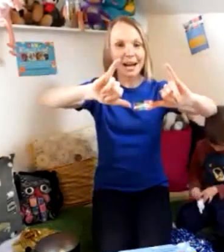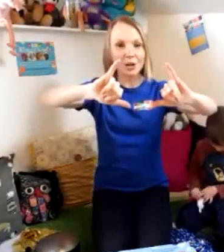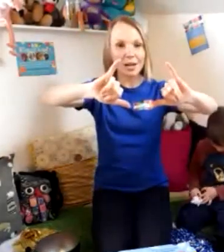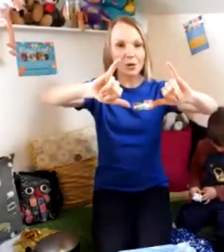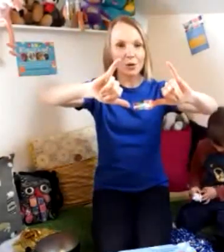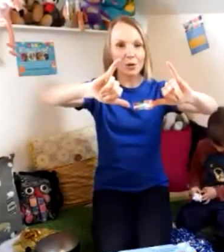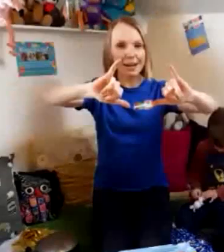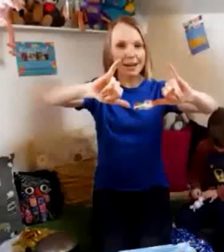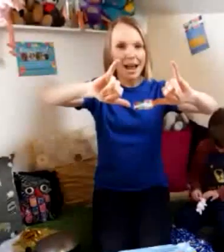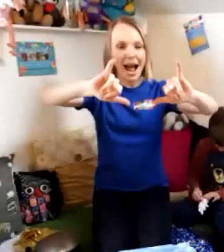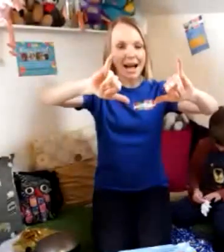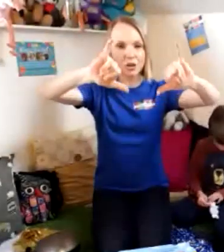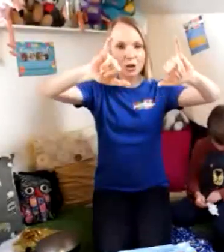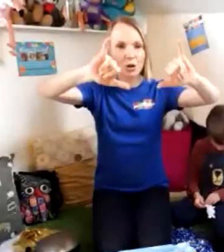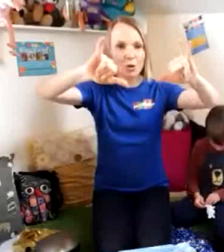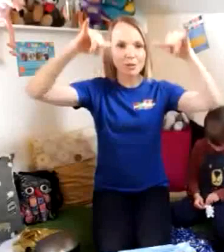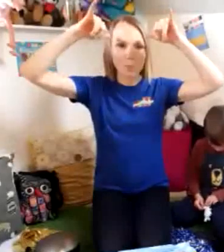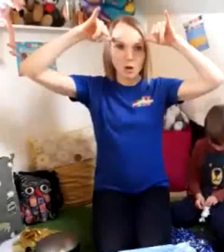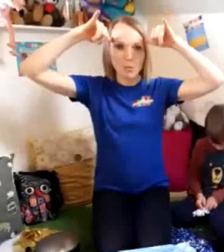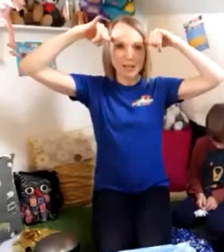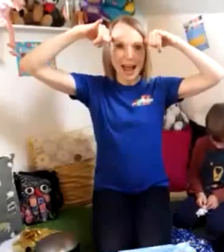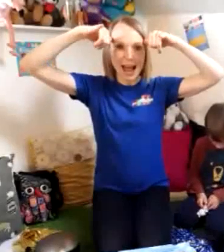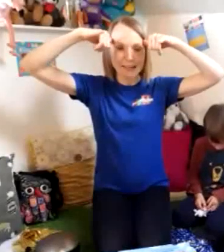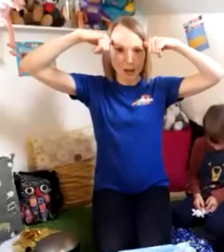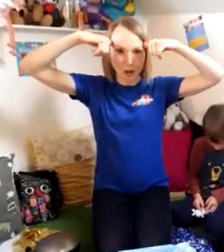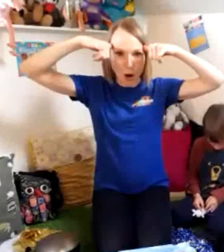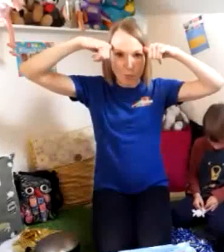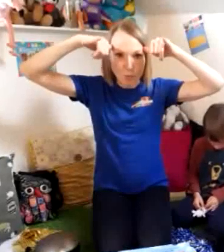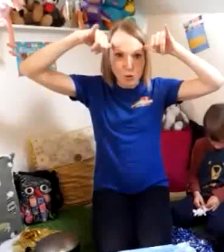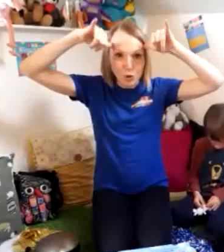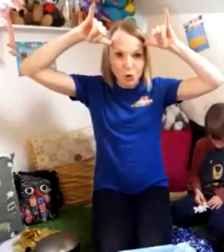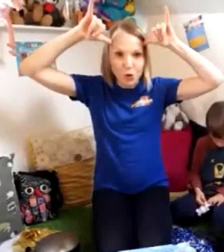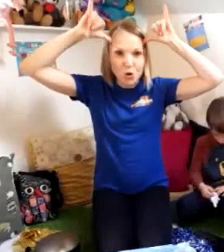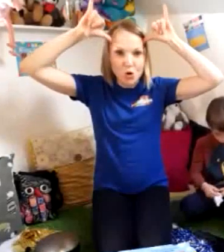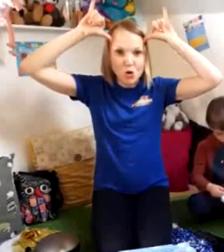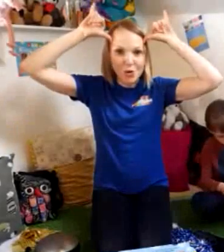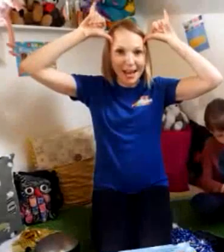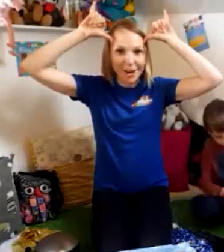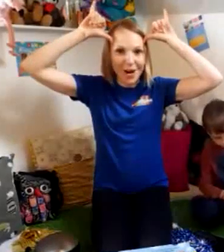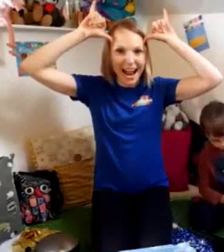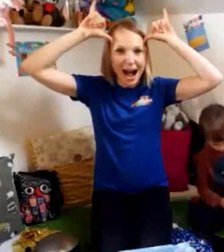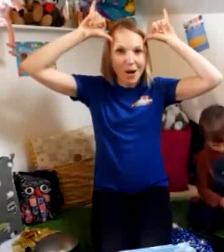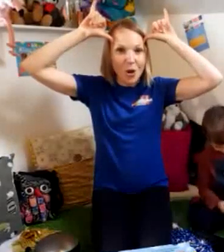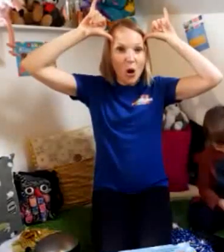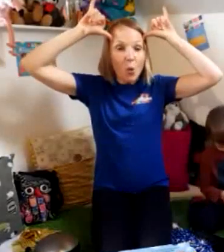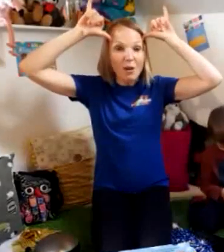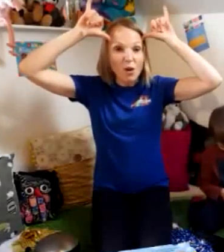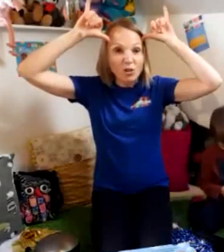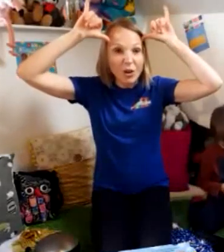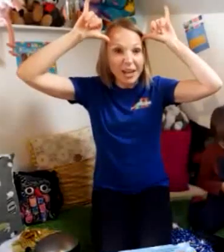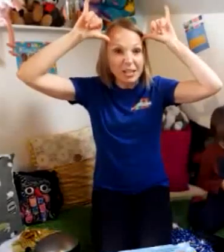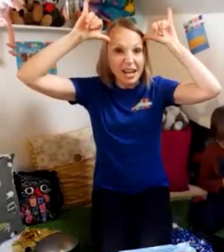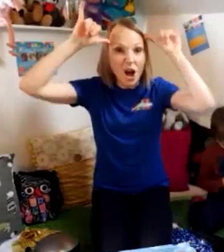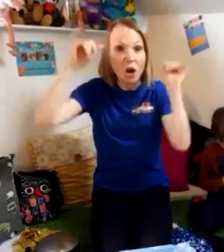little fingers and your thumbs, put them on your head and go moo. There's our cow. We're also going to see a